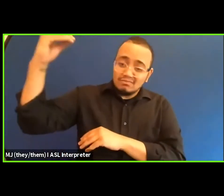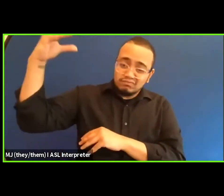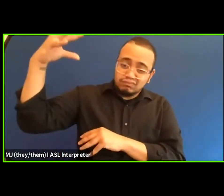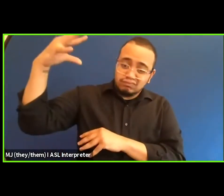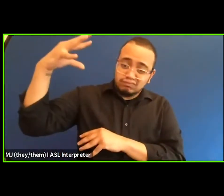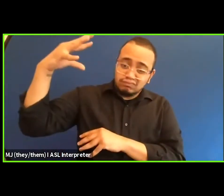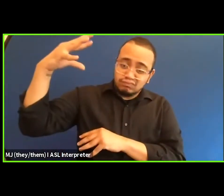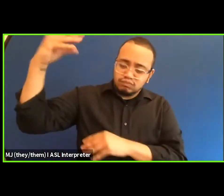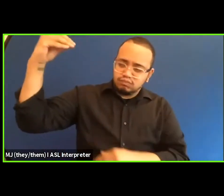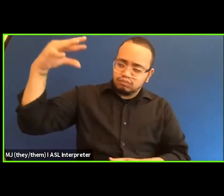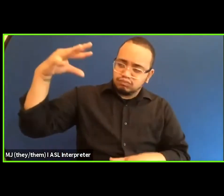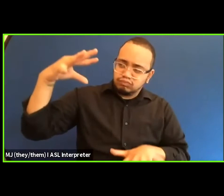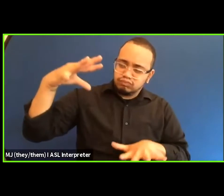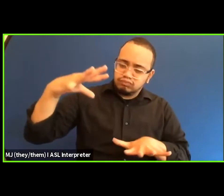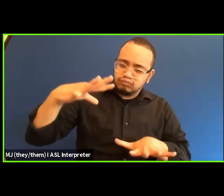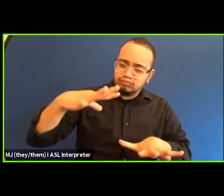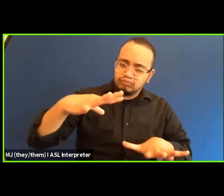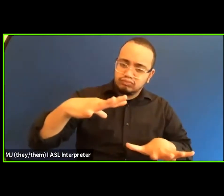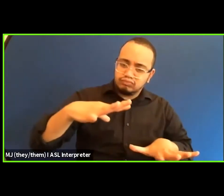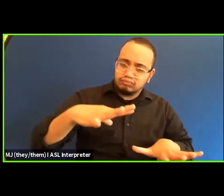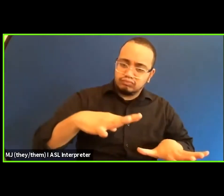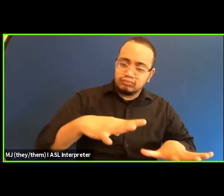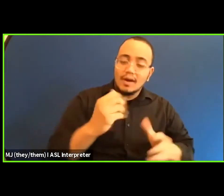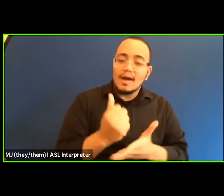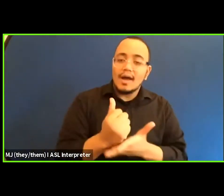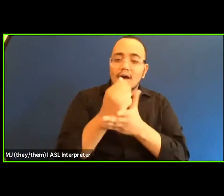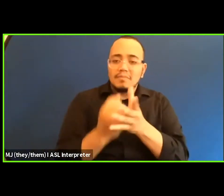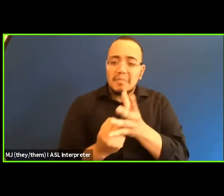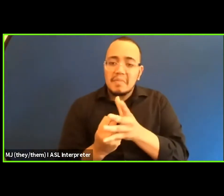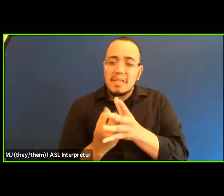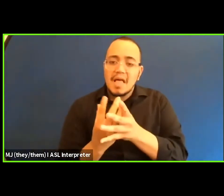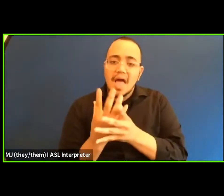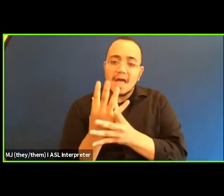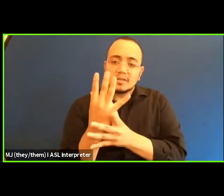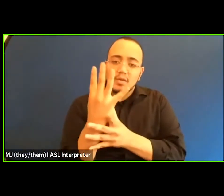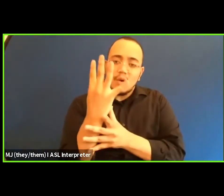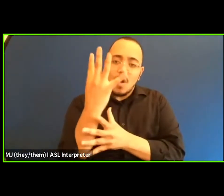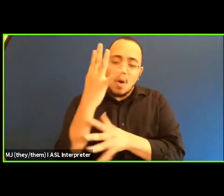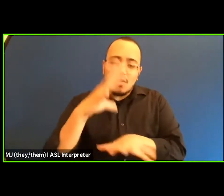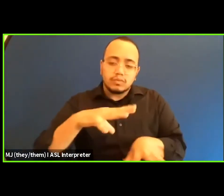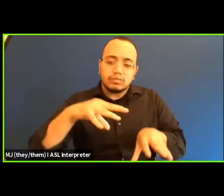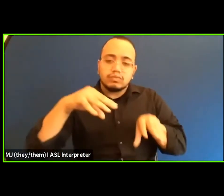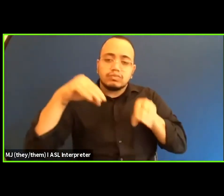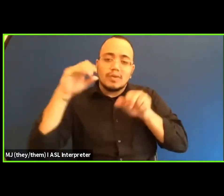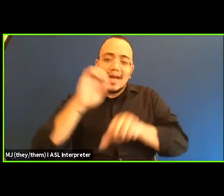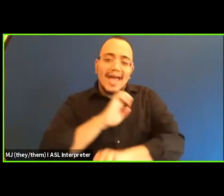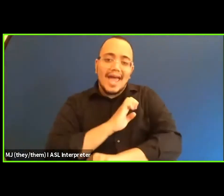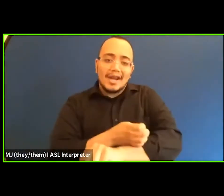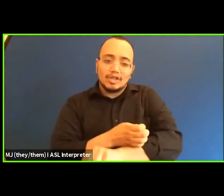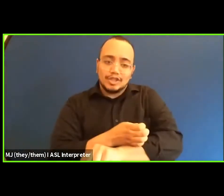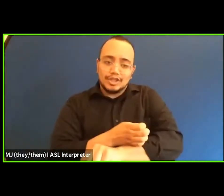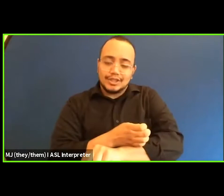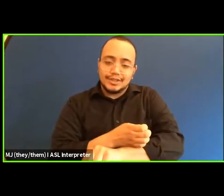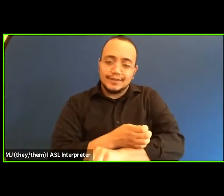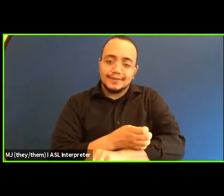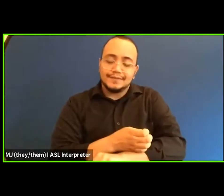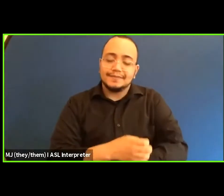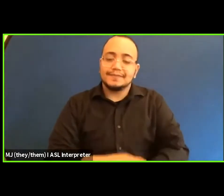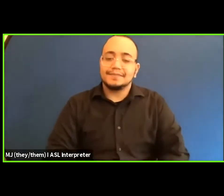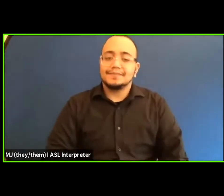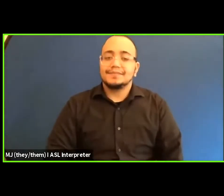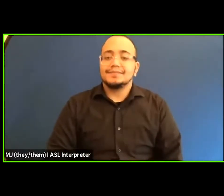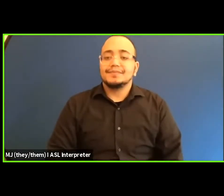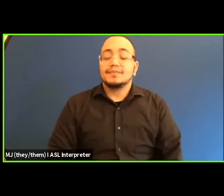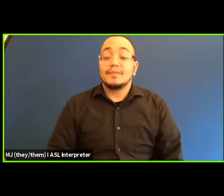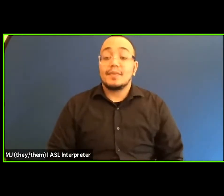rays are powerful in drawing life from the earth. The element of fire can be likened to the power to act.